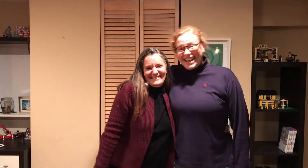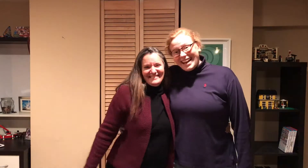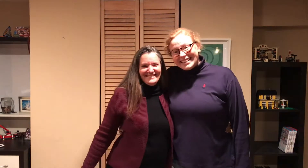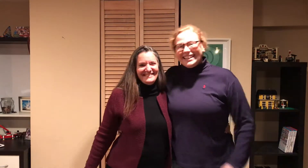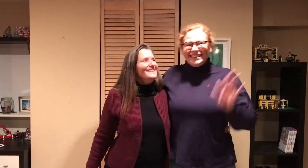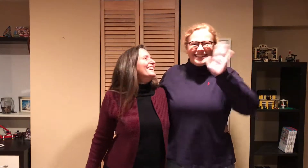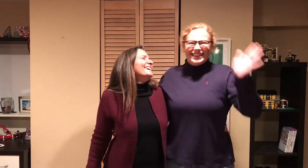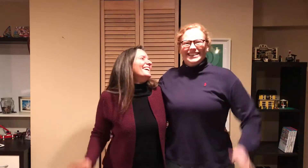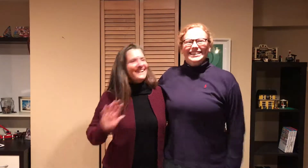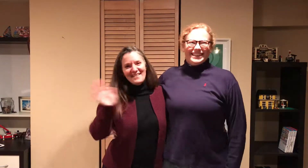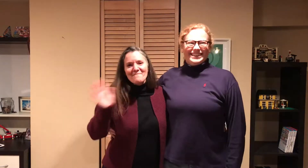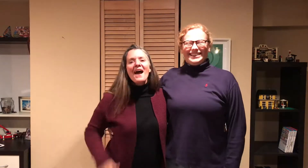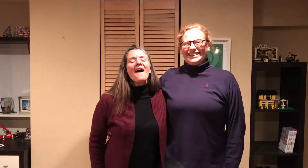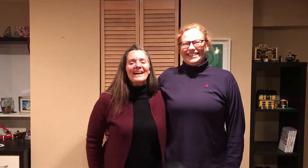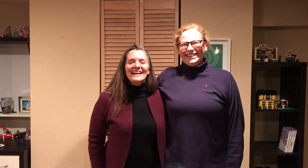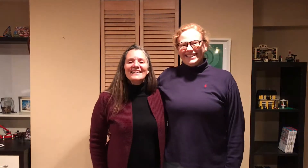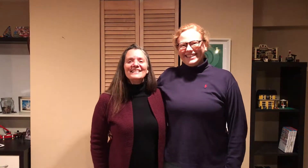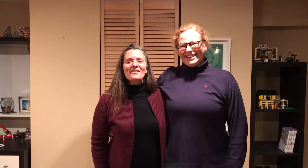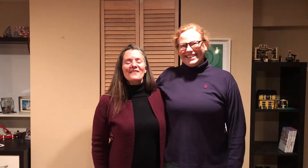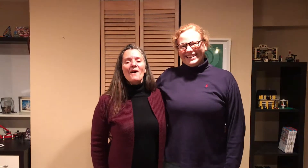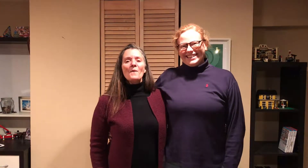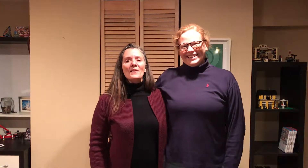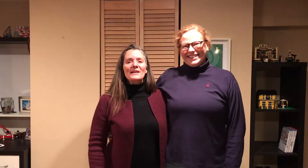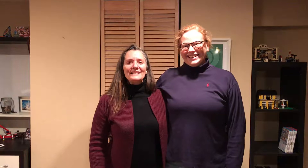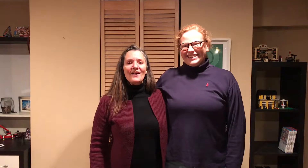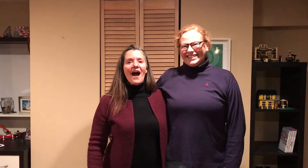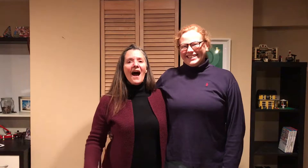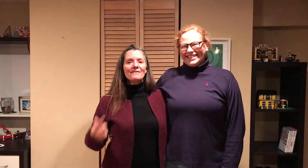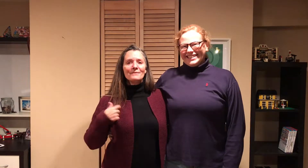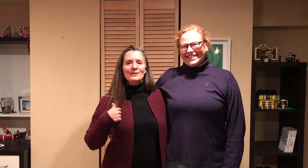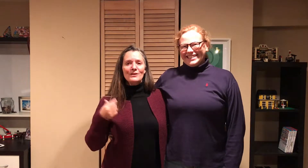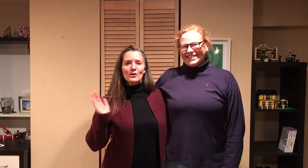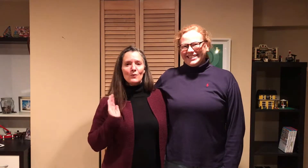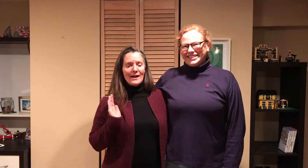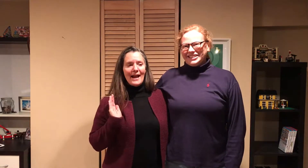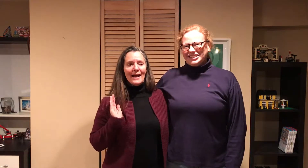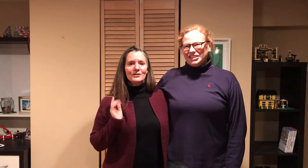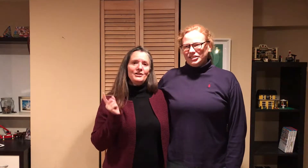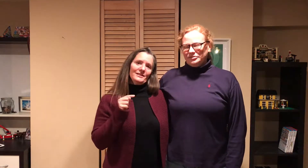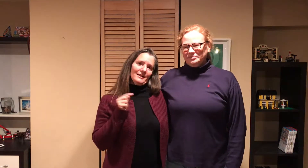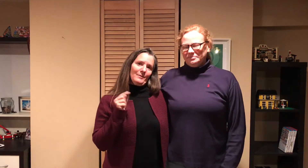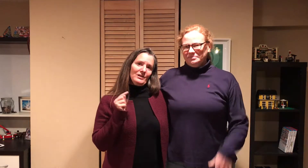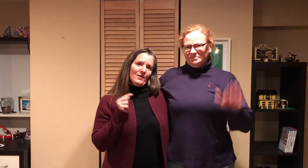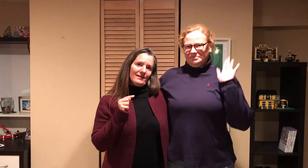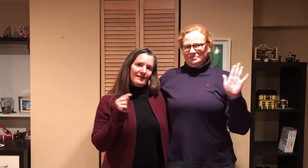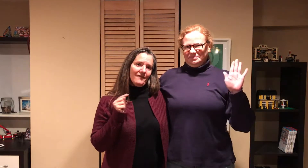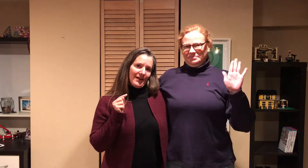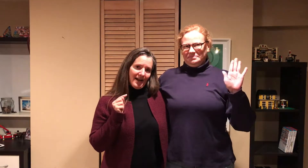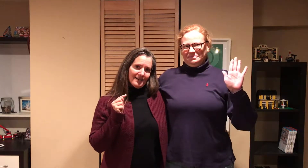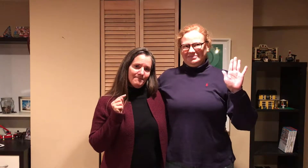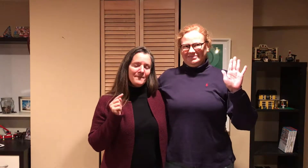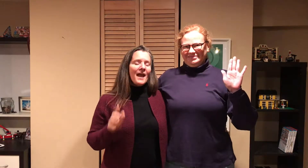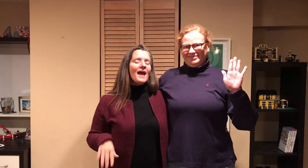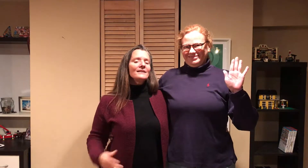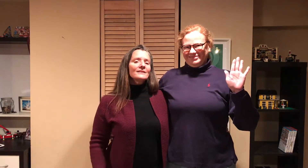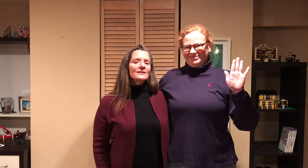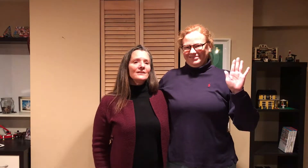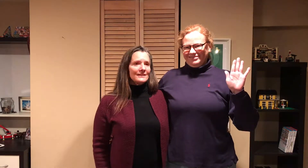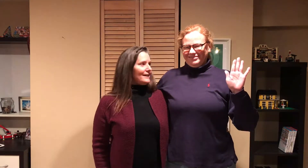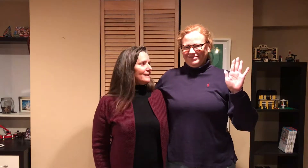Hi, Lynn. Okay, so when we start, I'm going to be doing the right hand. She's going to be doing the left hand. And it's going to look like